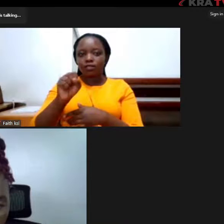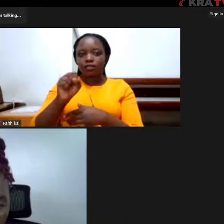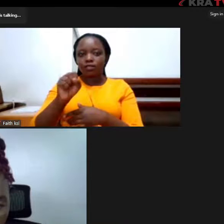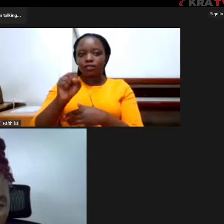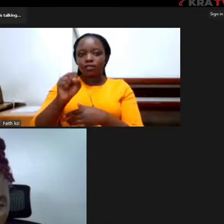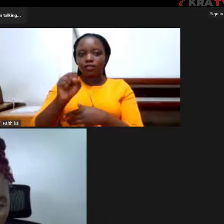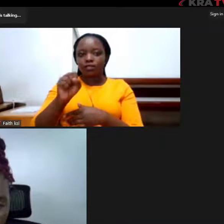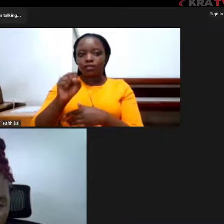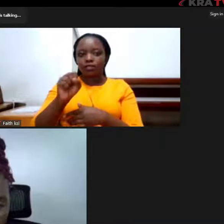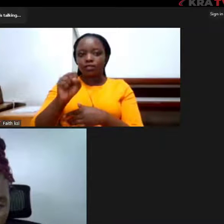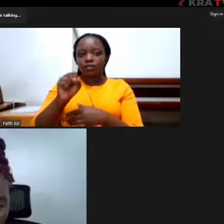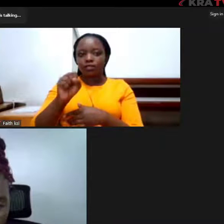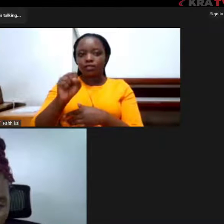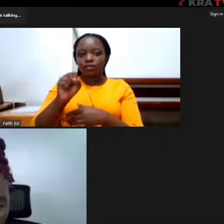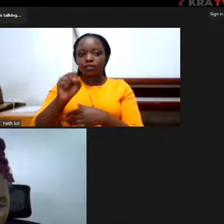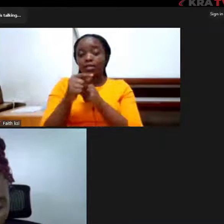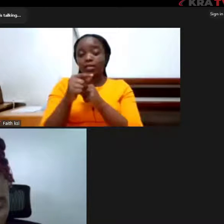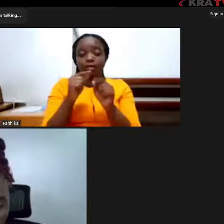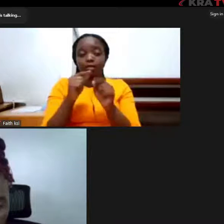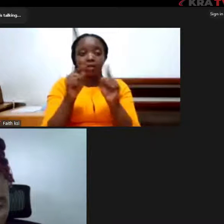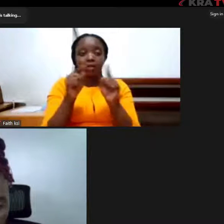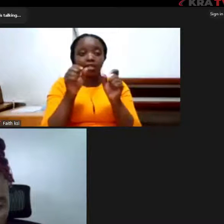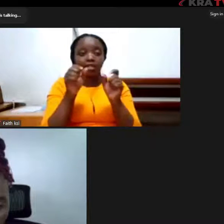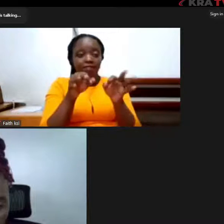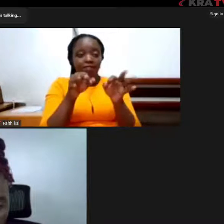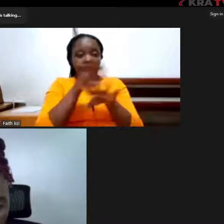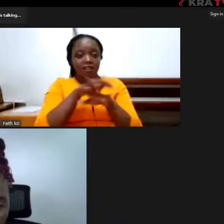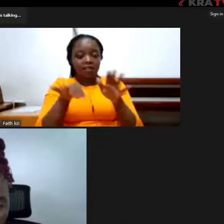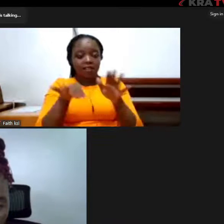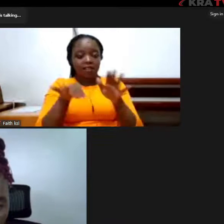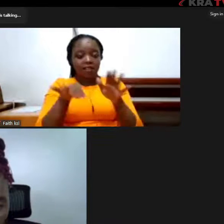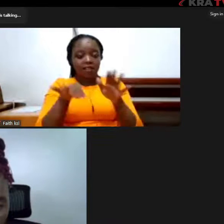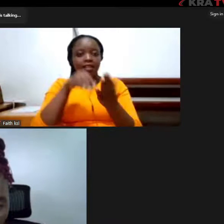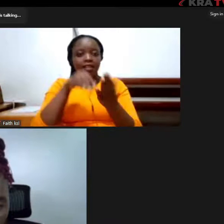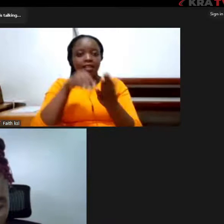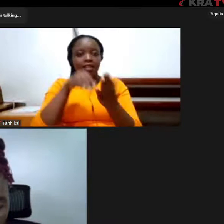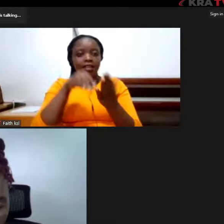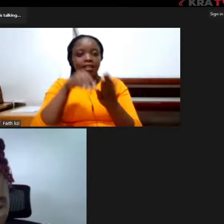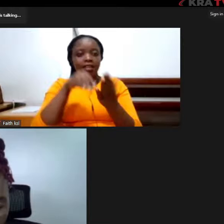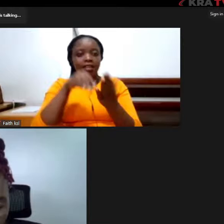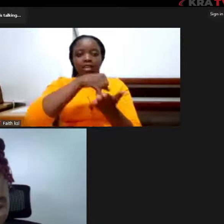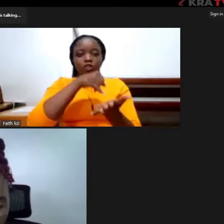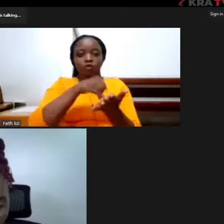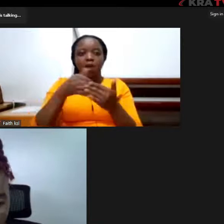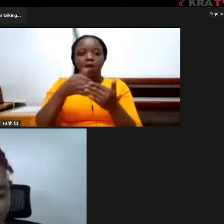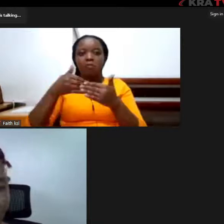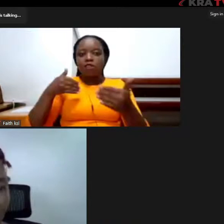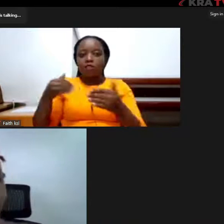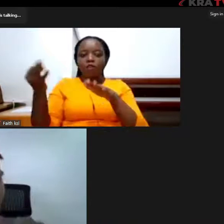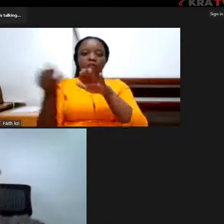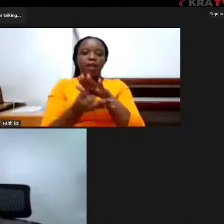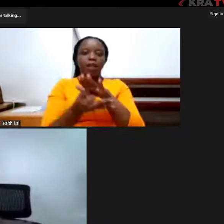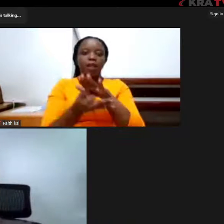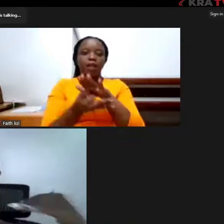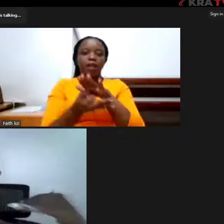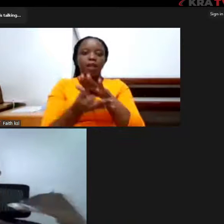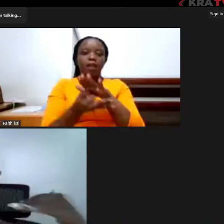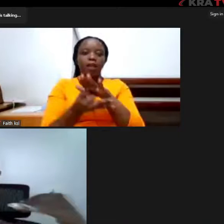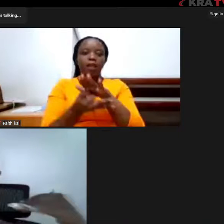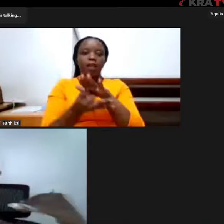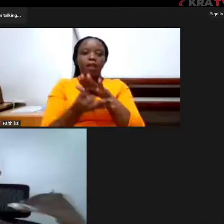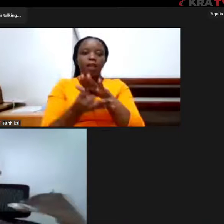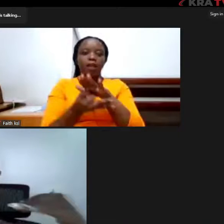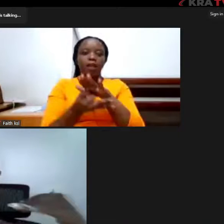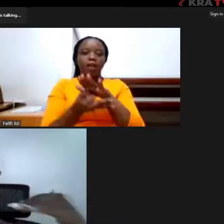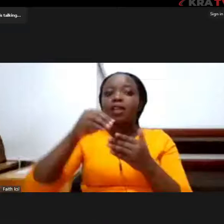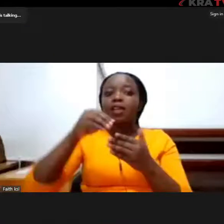and it is eTIMS and TIMS generated, and the invoices have been transmitted to KRA by the suppliers. So